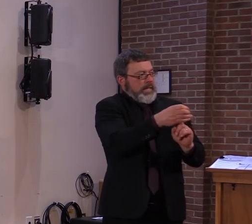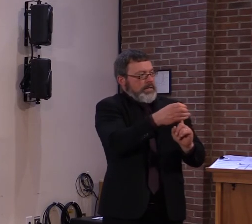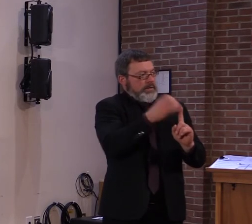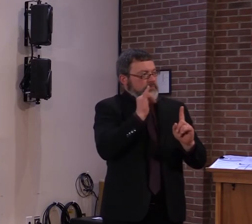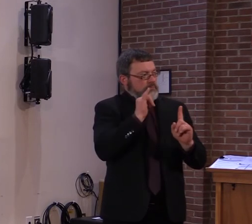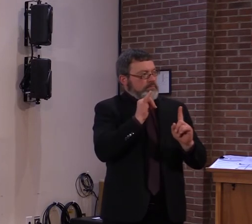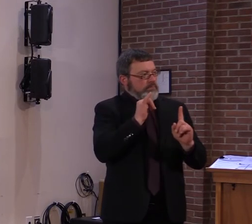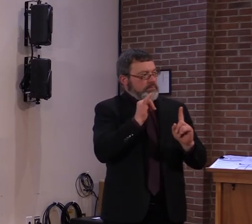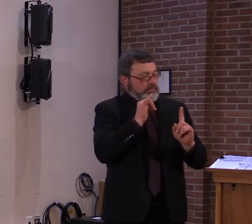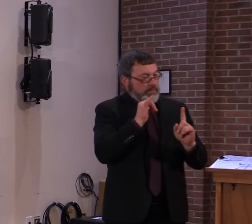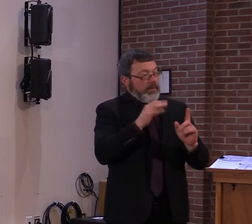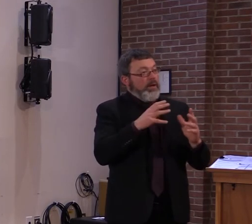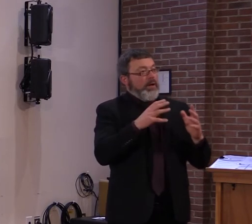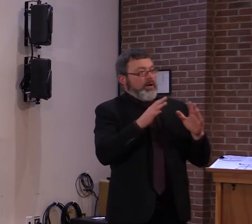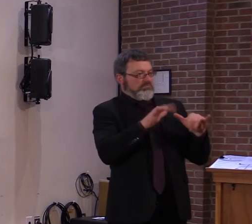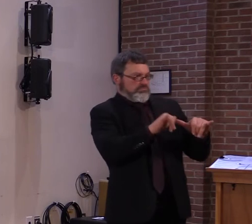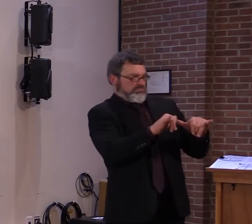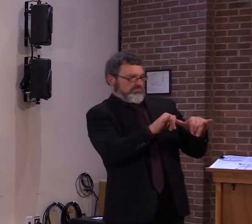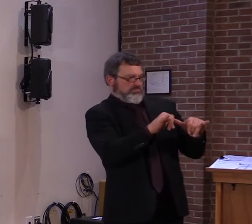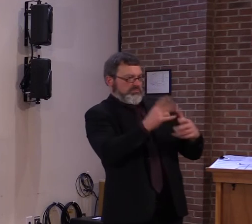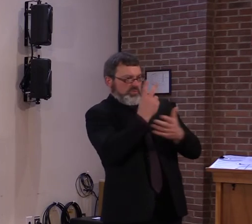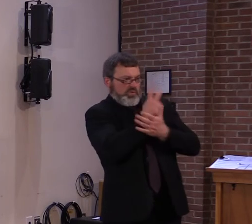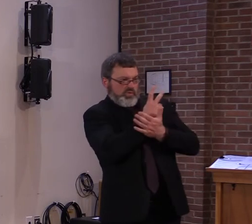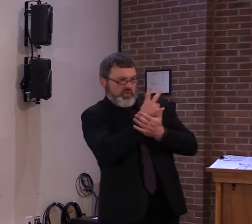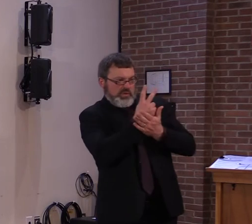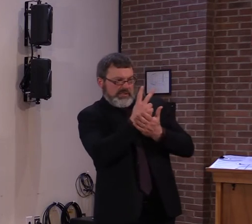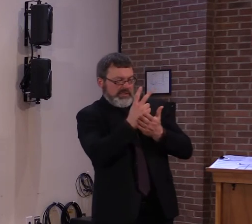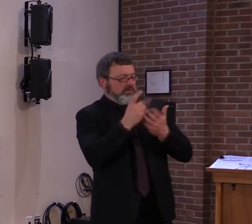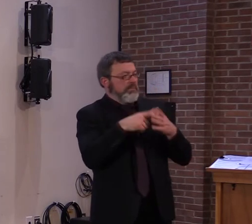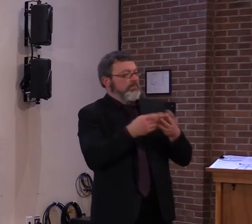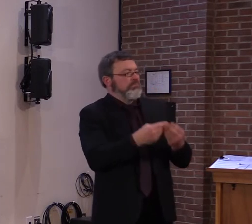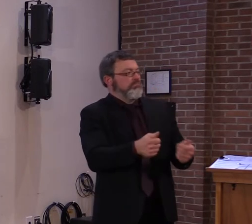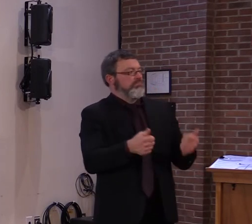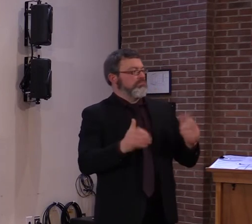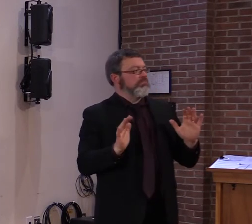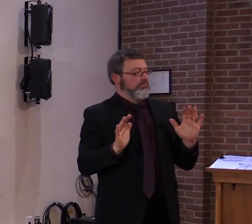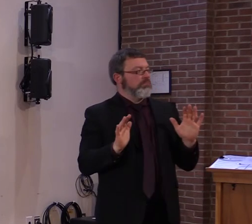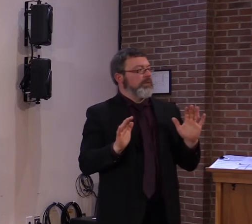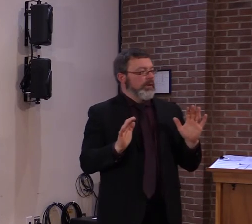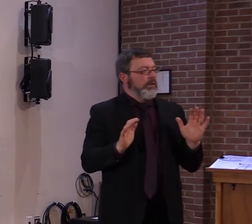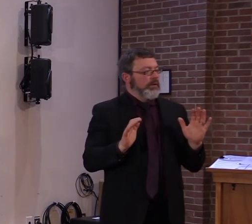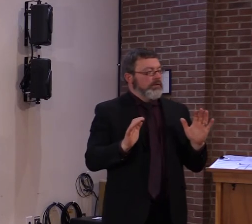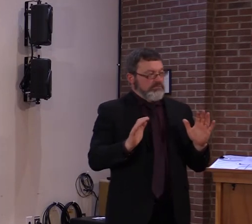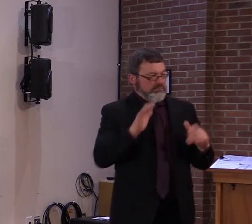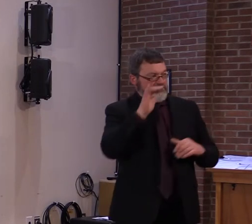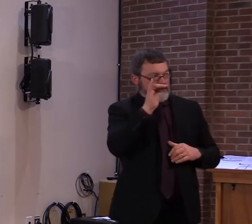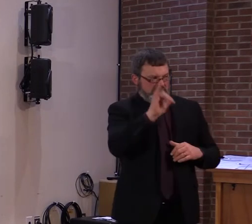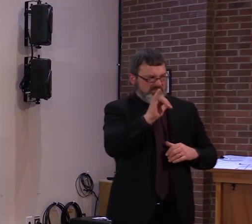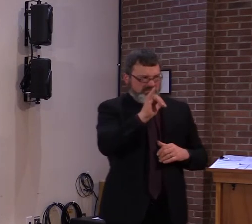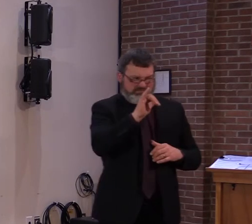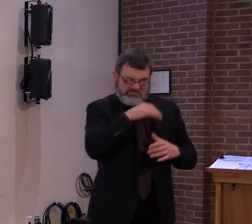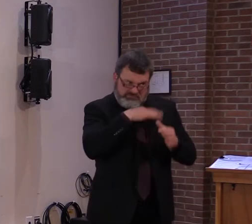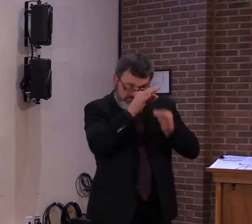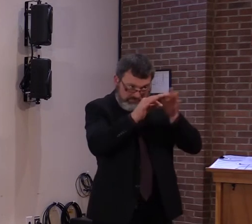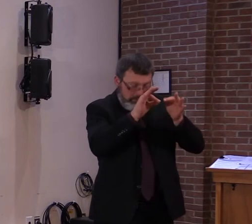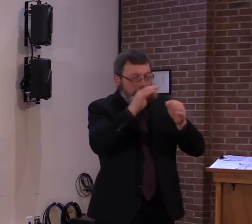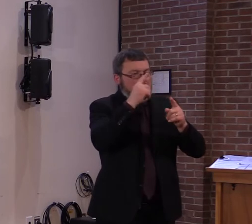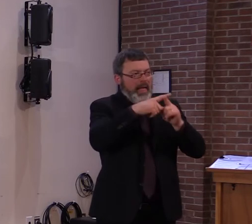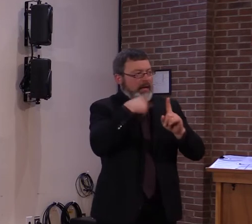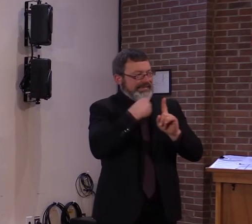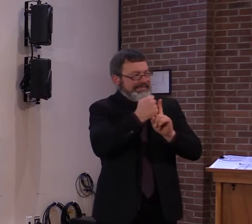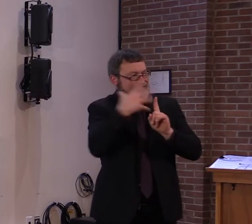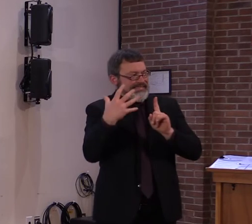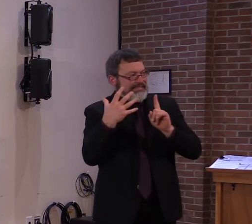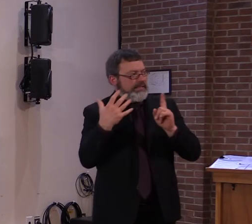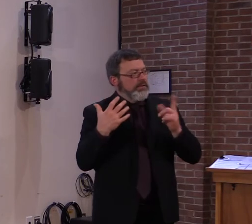period. So Joe, I took your question and went a little sideways on it because I needed the opportunity to say that. Thank you,